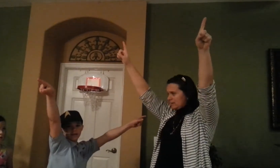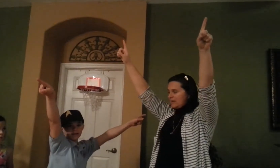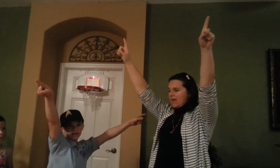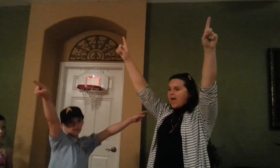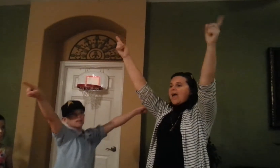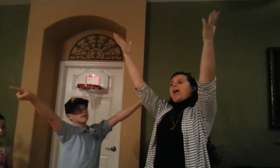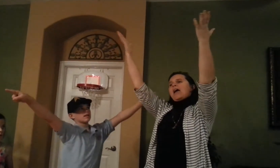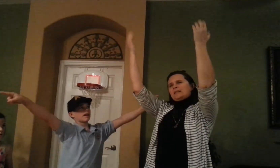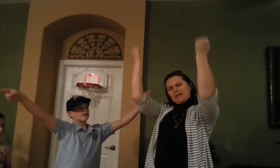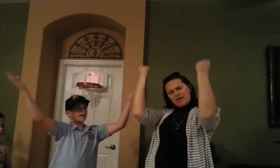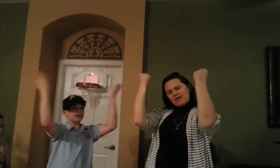an